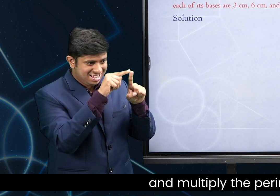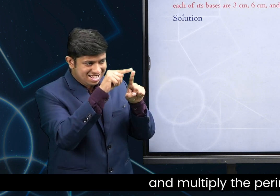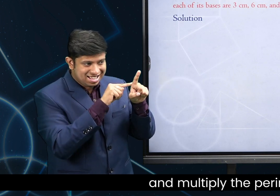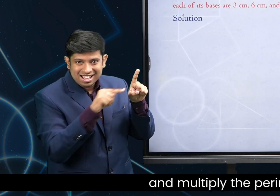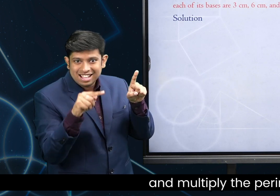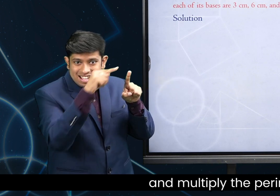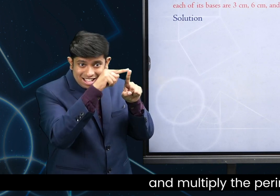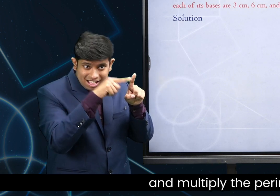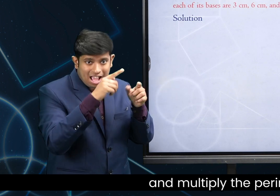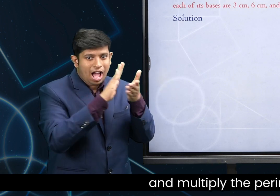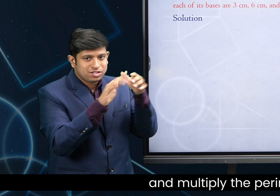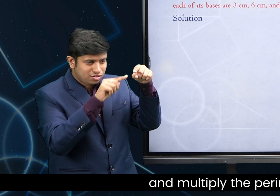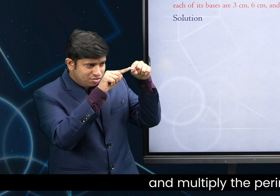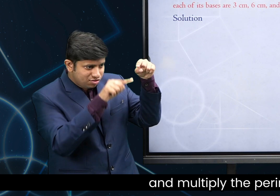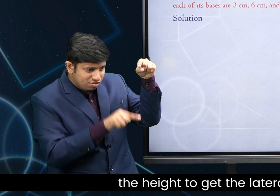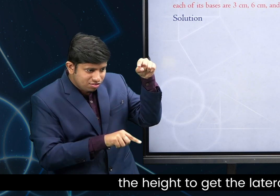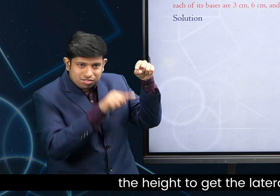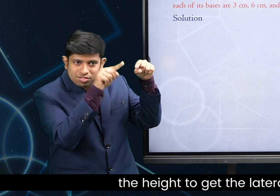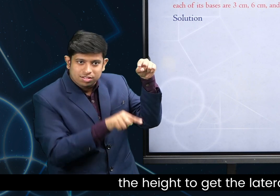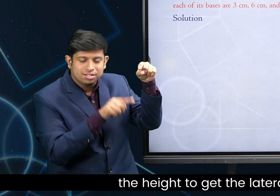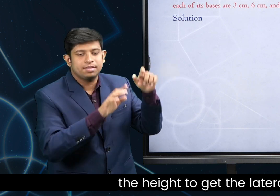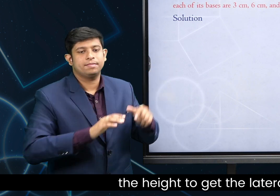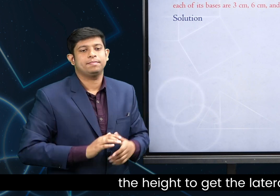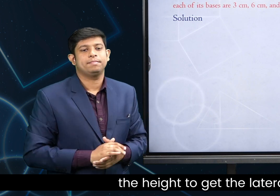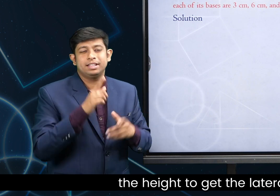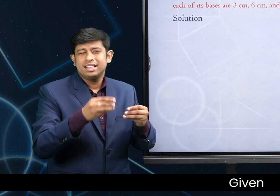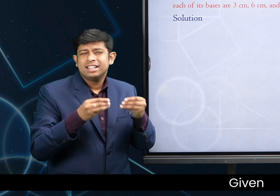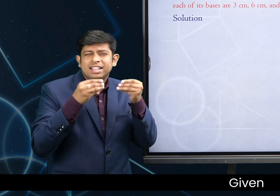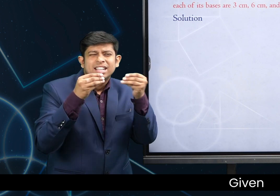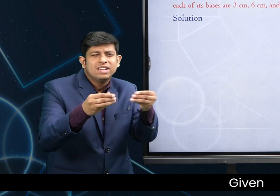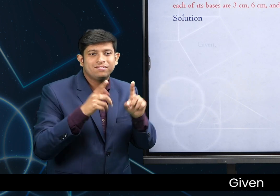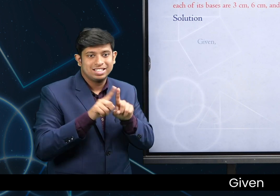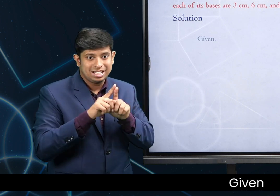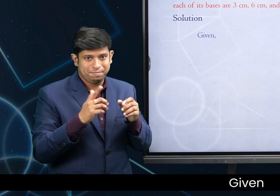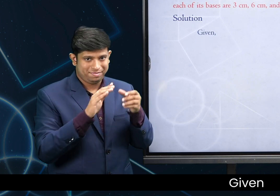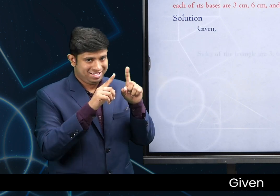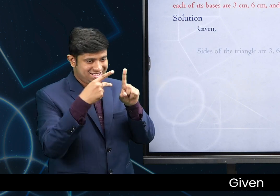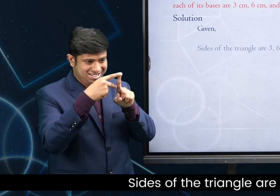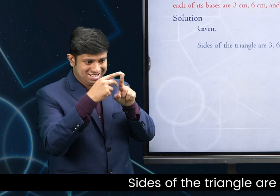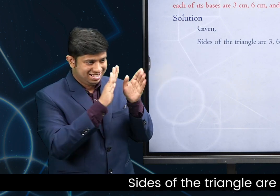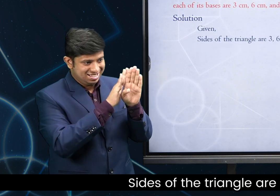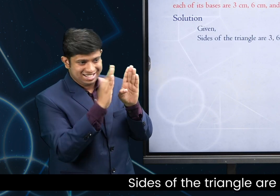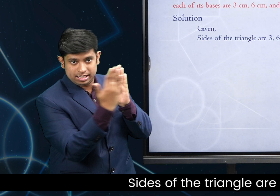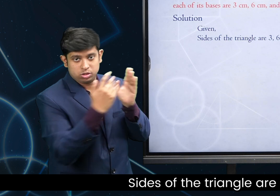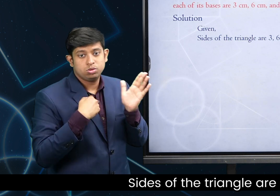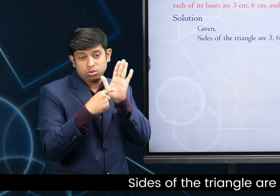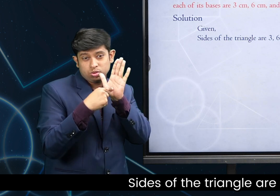multiply the perimeter with the height to get the lateral surface area. Given sides of the triangle are